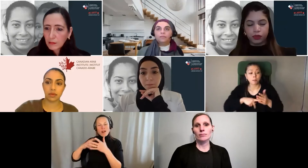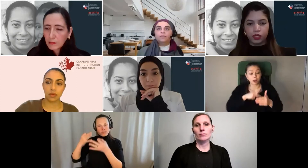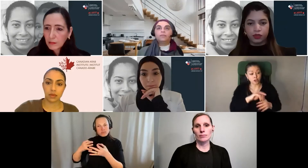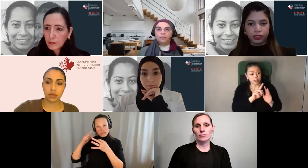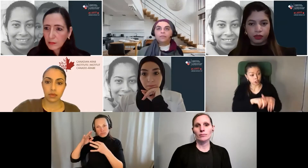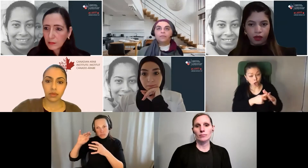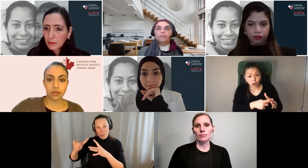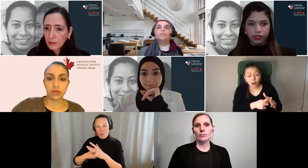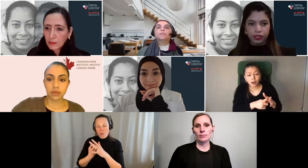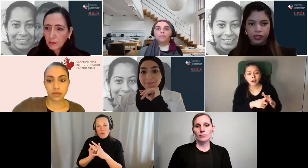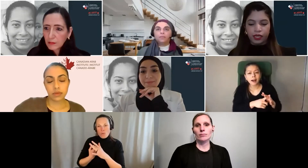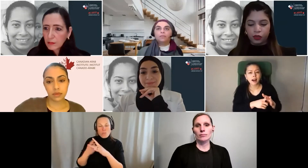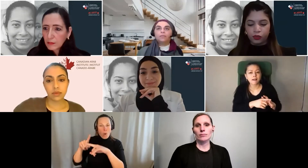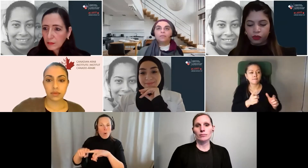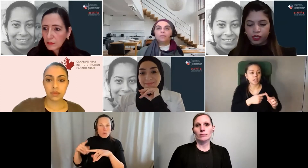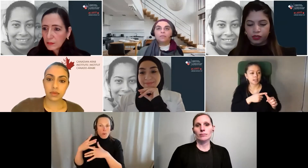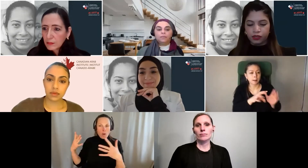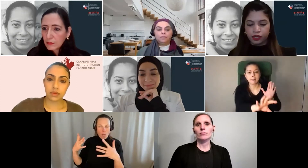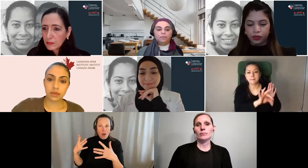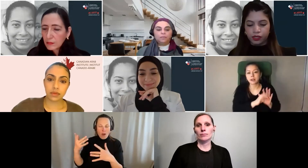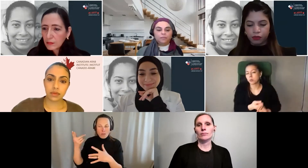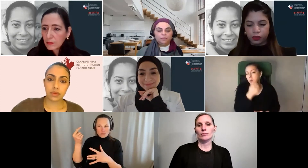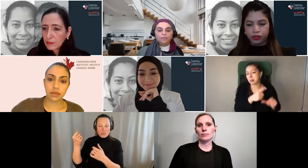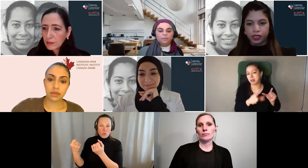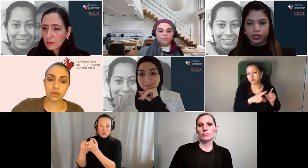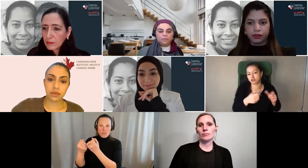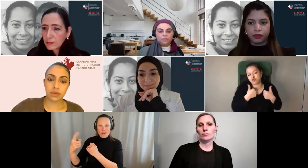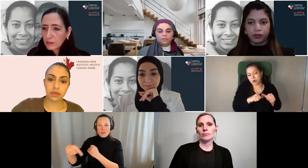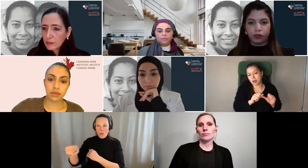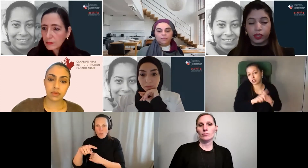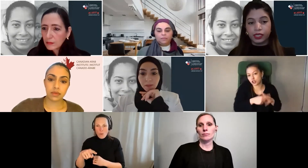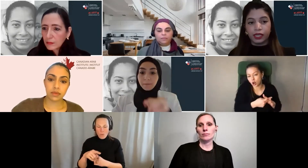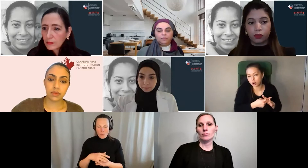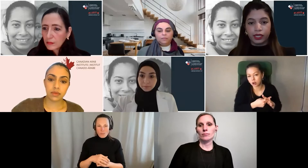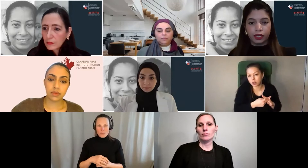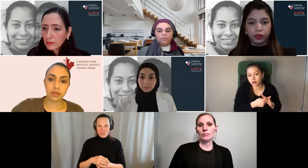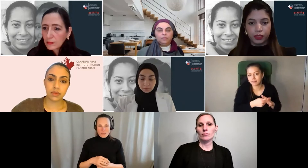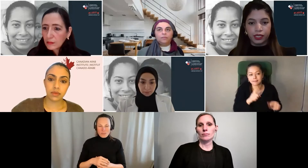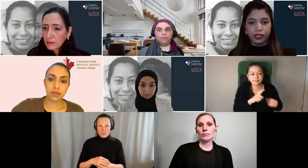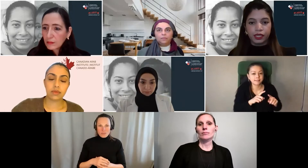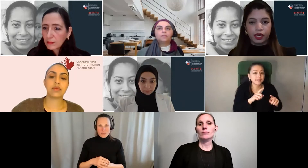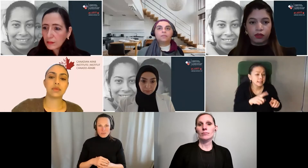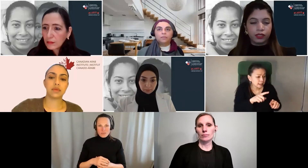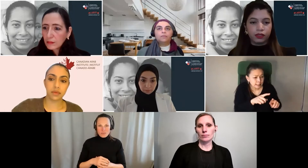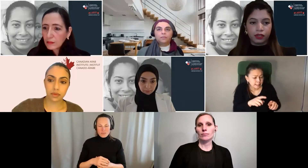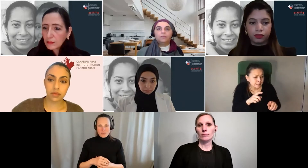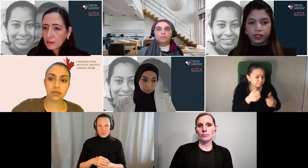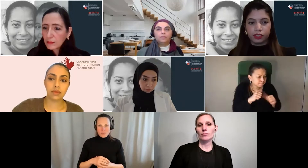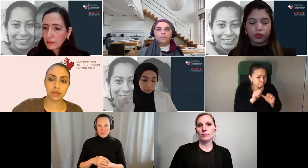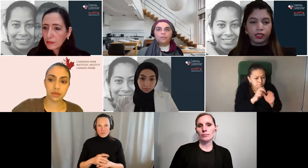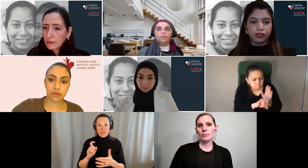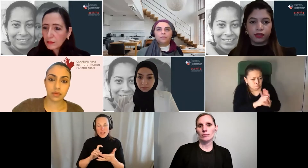one language to start off with. And when we started doing some soul searching around, what can that one language be? We did a